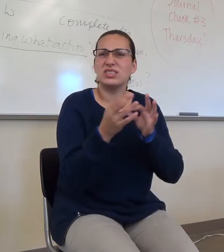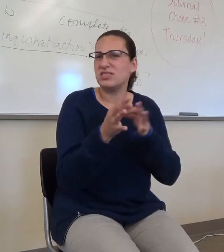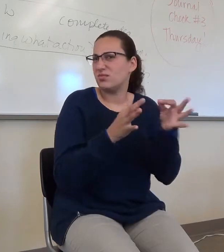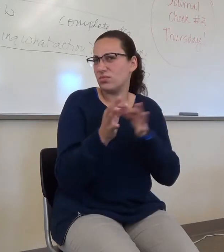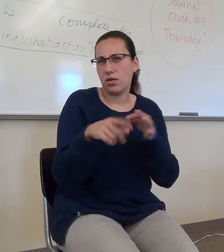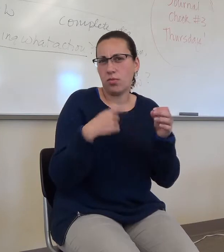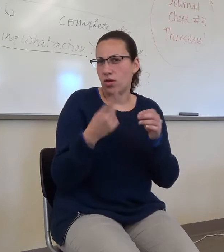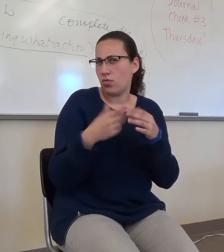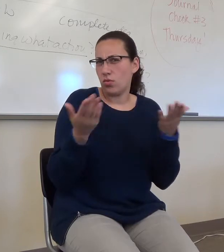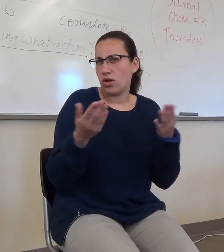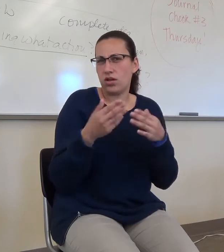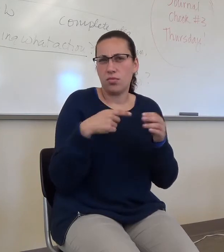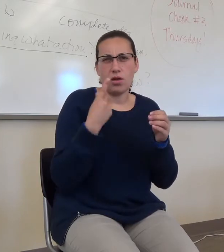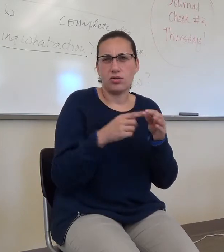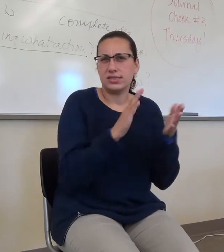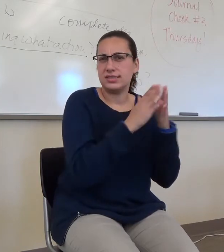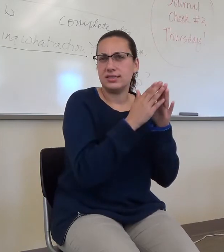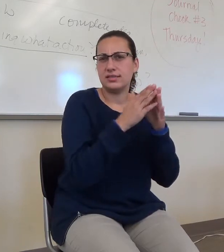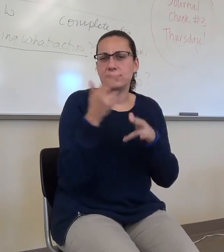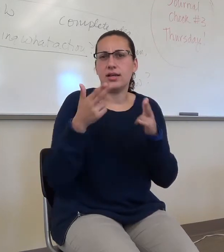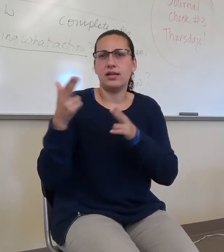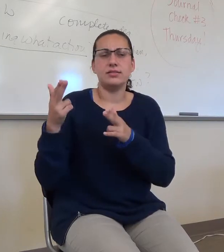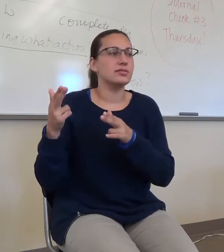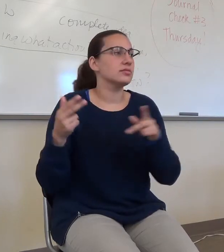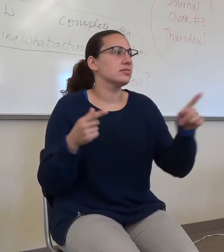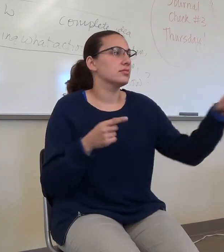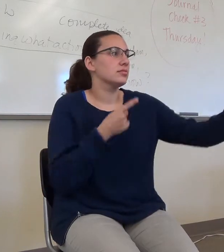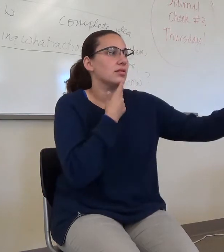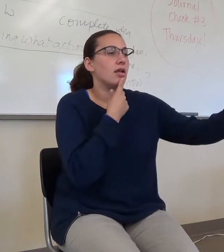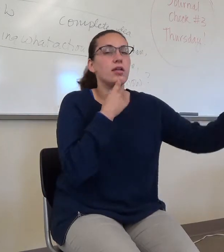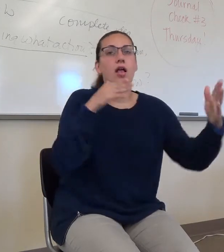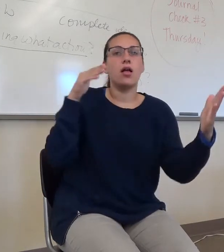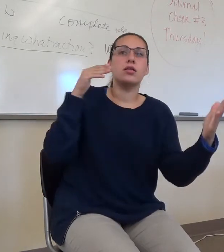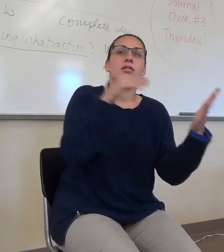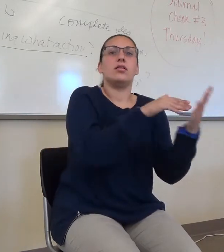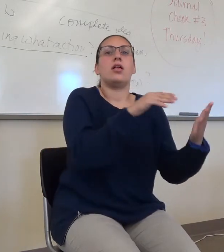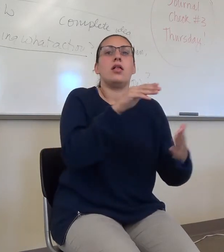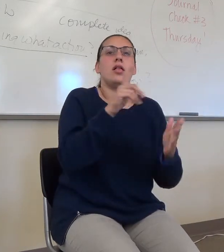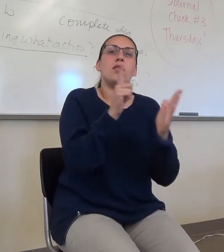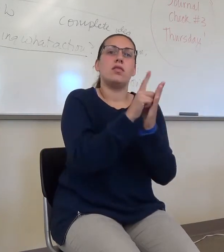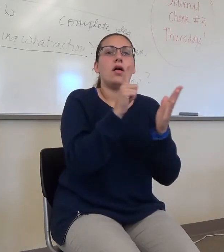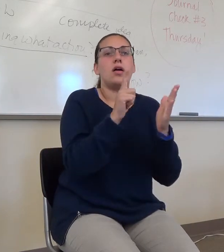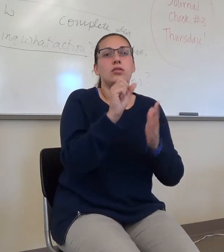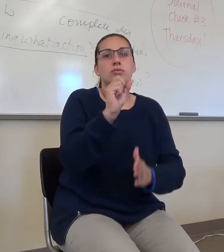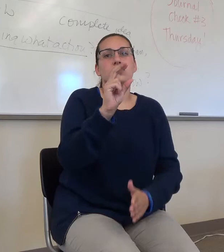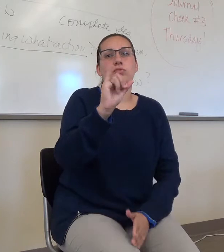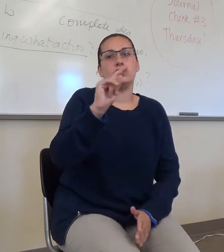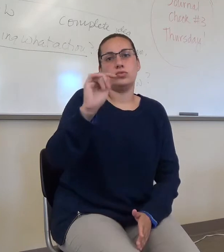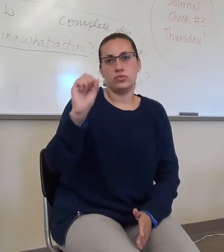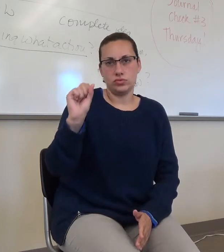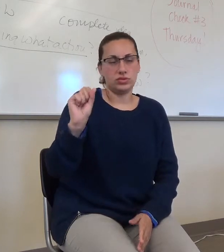Anybody, Michelle? Lawsuits. Okay, so that's a thing, so you want to add this here?